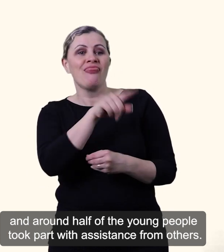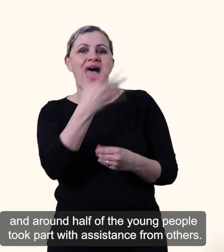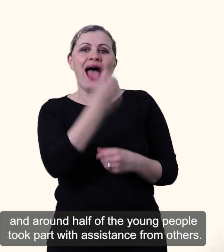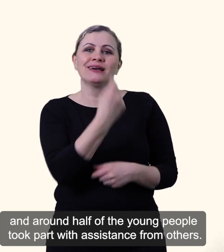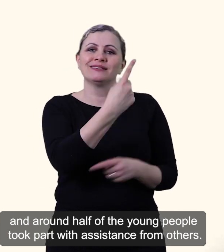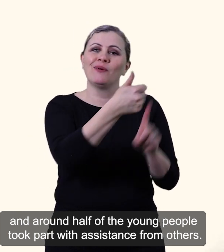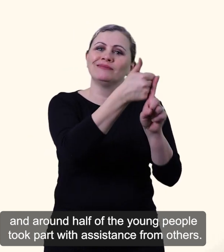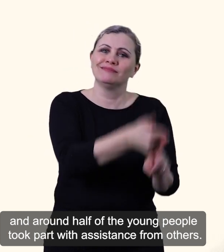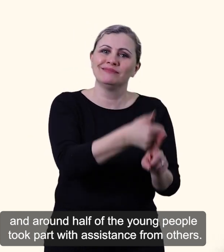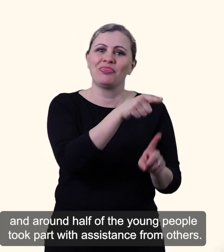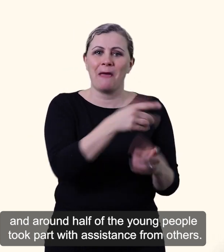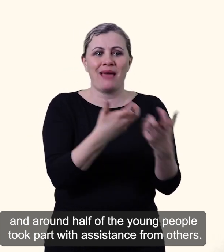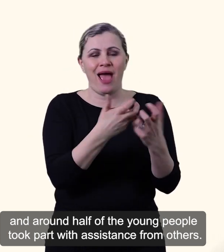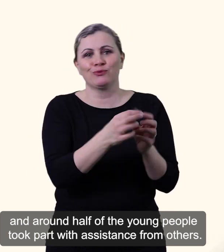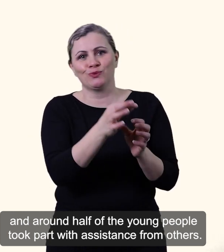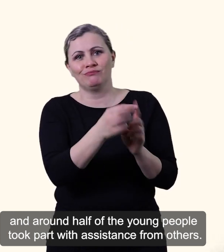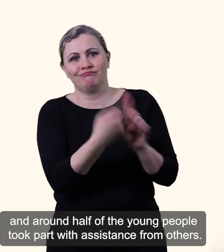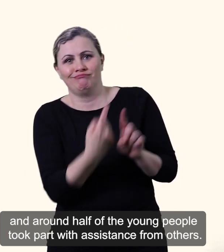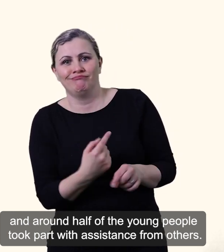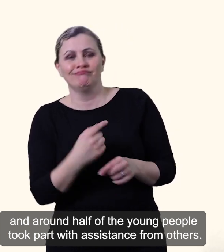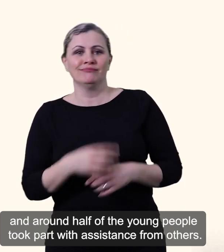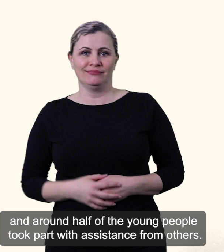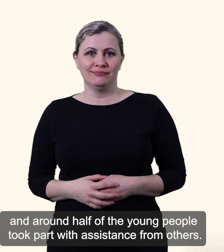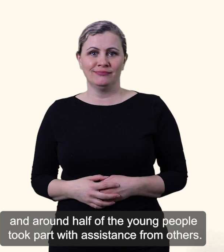took part with assistance from others.